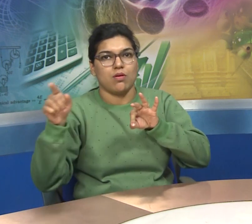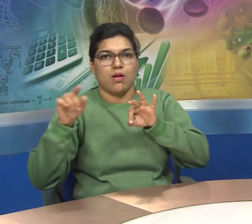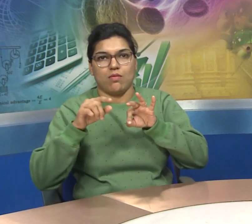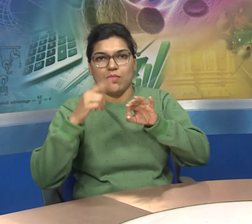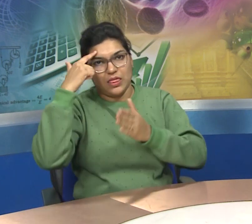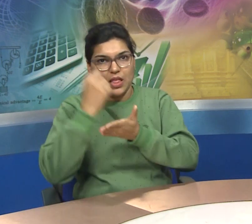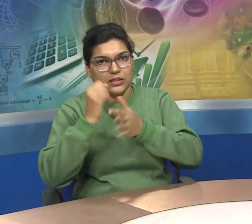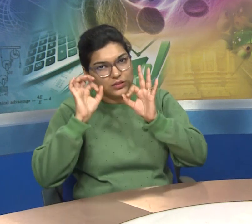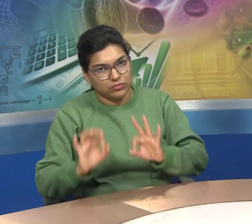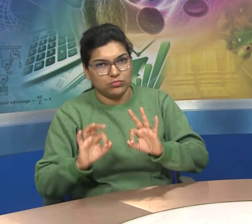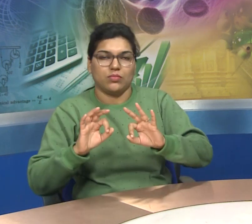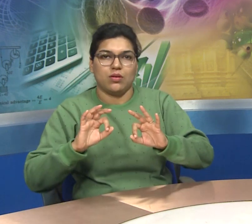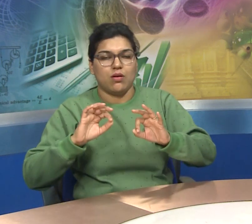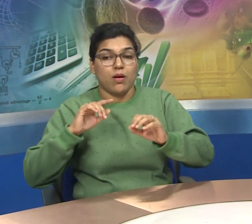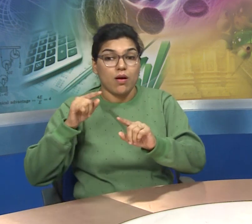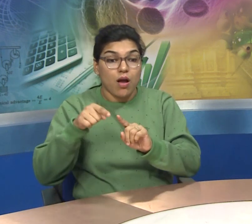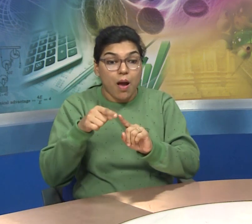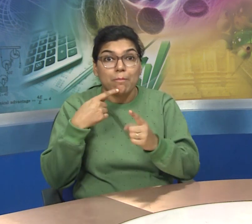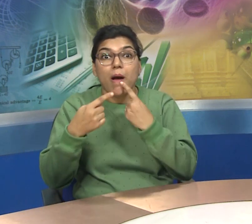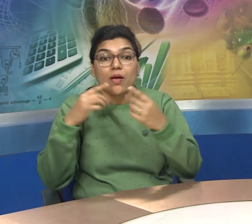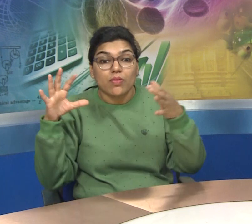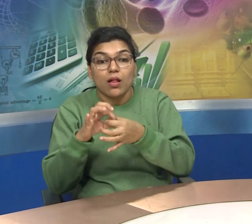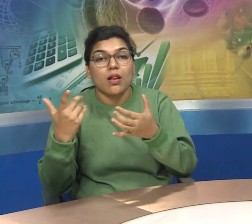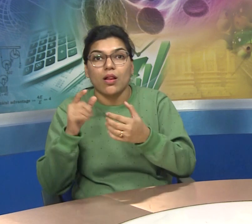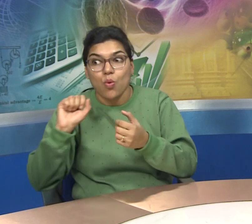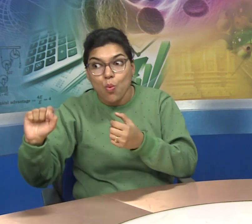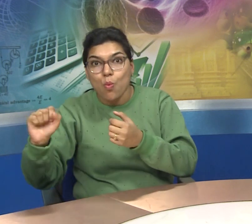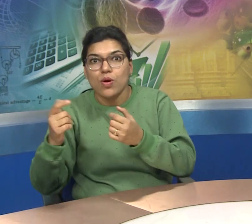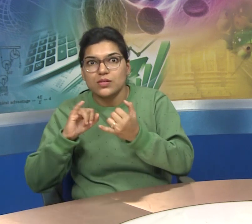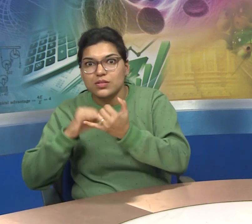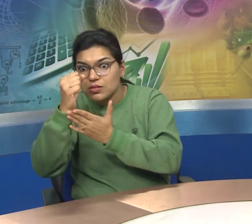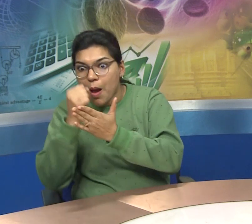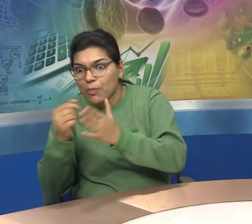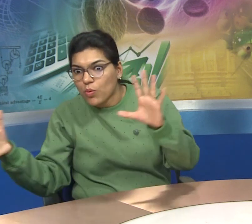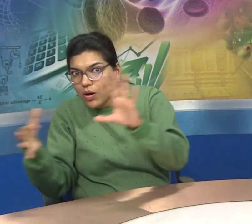primary or secondary source which will be most relevant for this purpose.